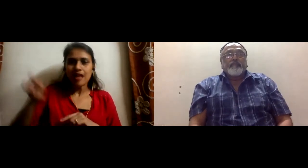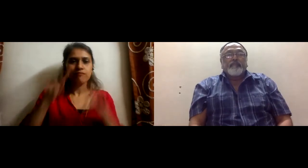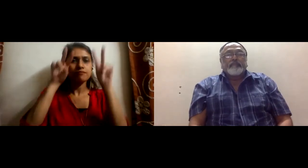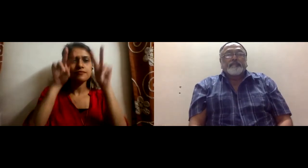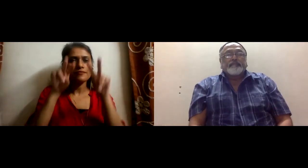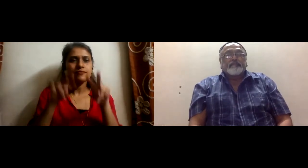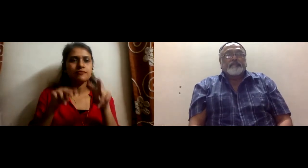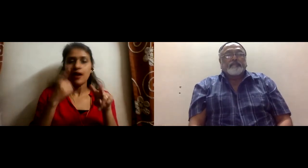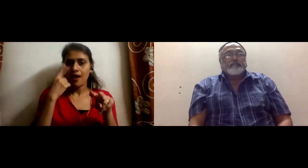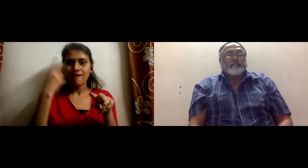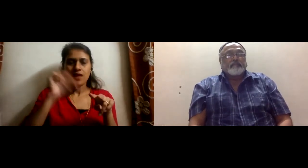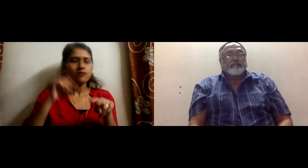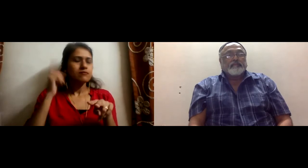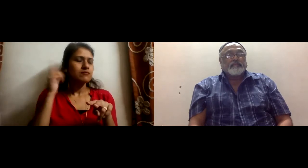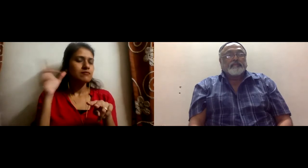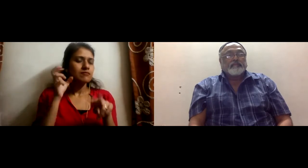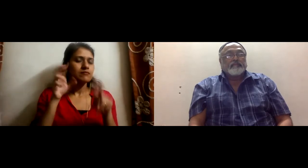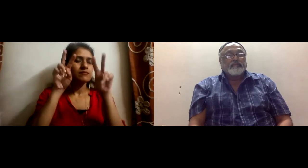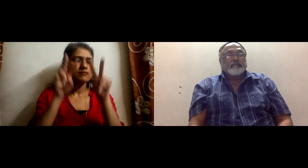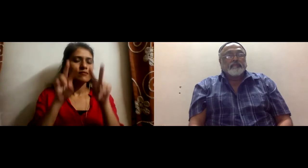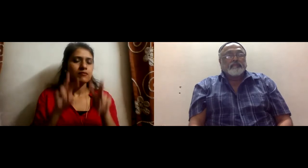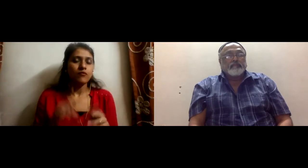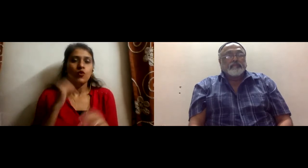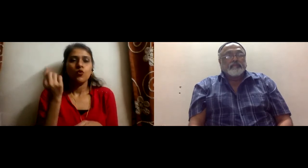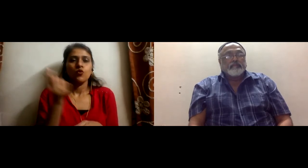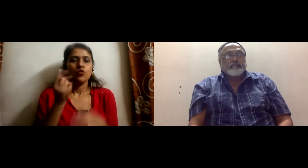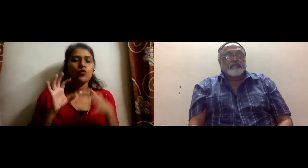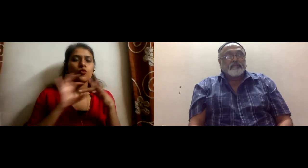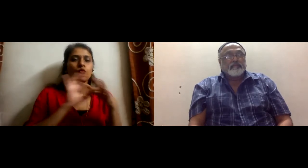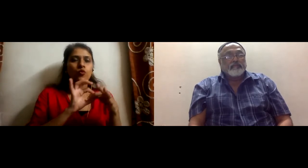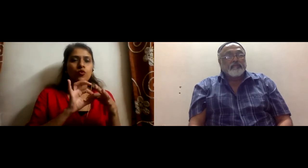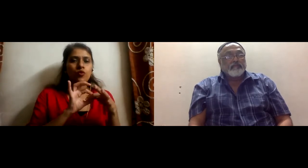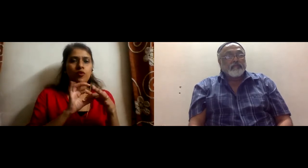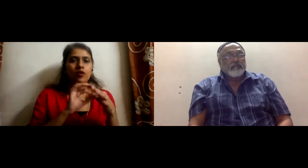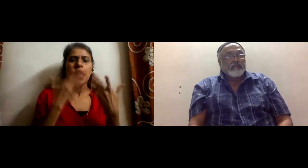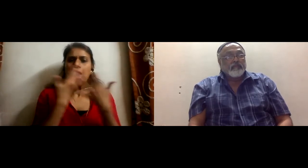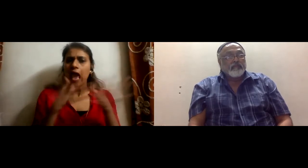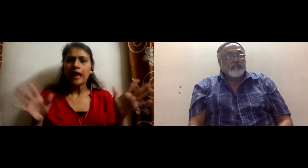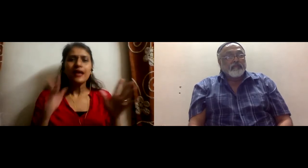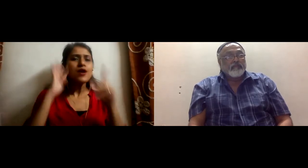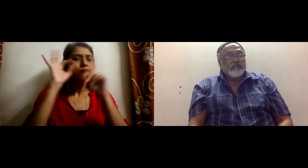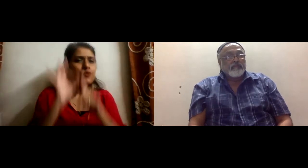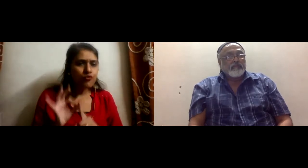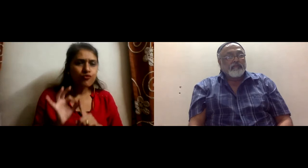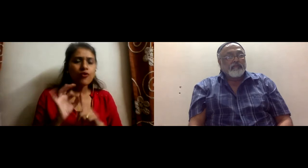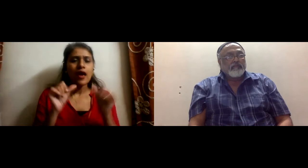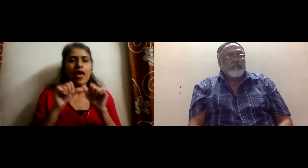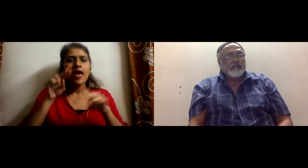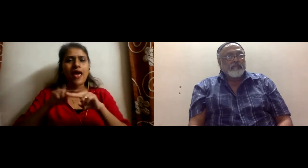Then all evidential documents like affidavits are filed, all evidences that are filed in the court, even if they're